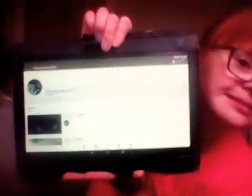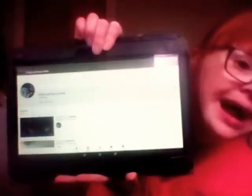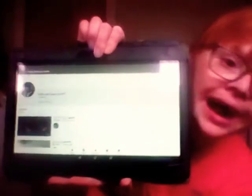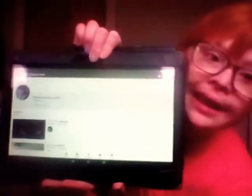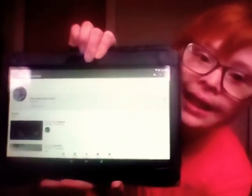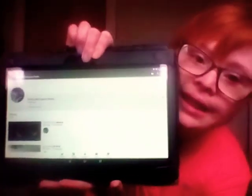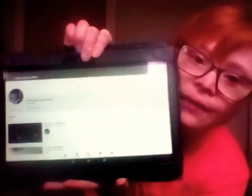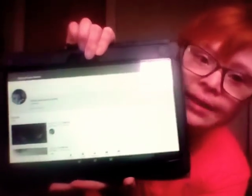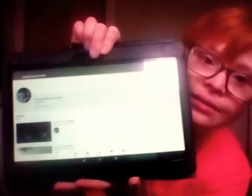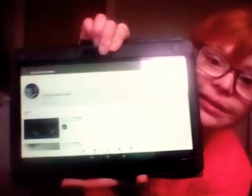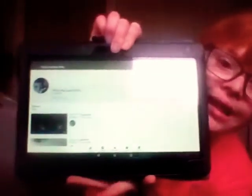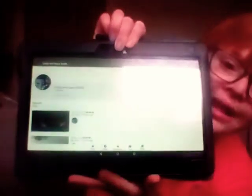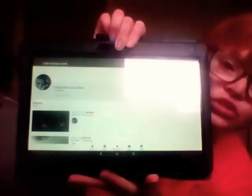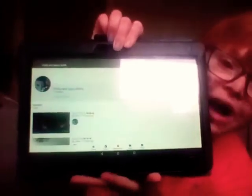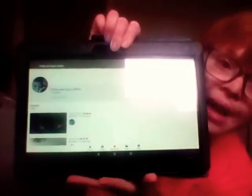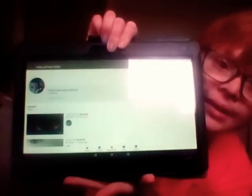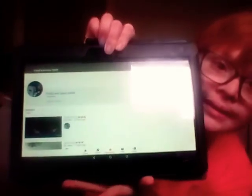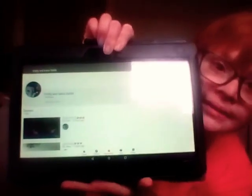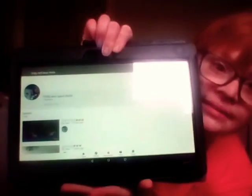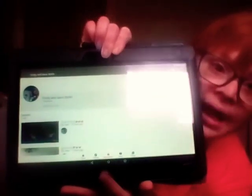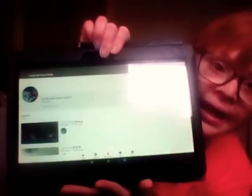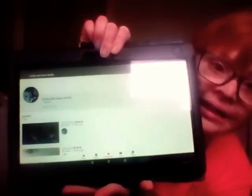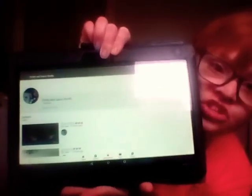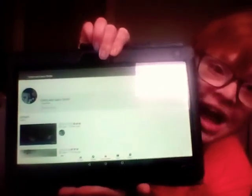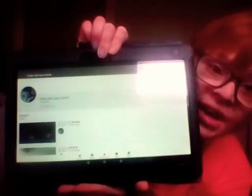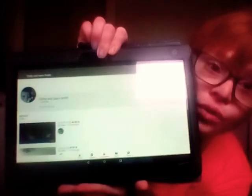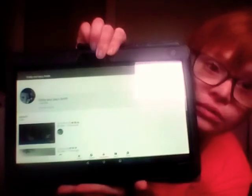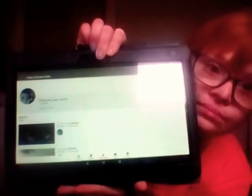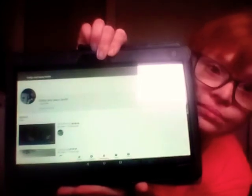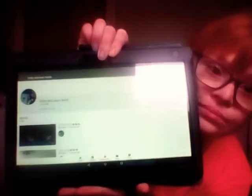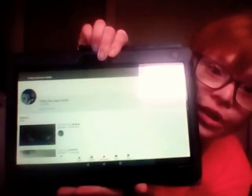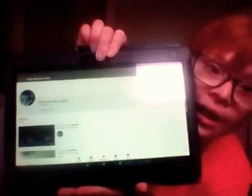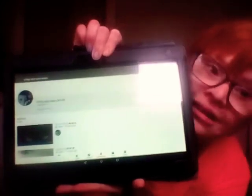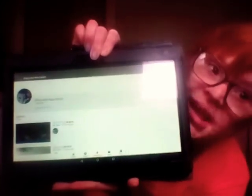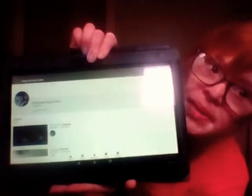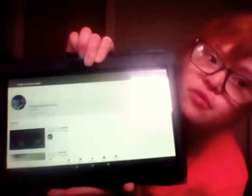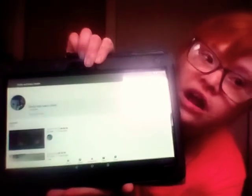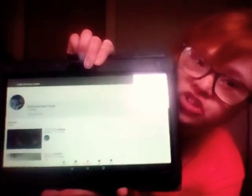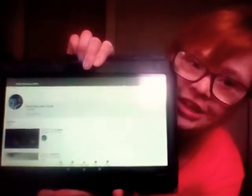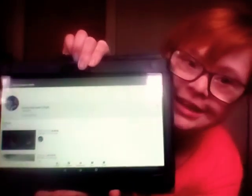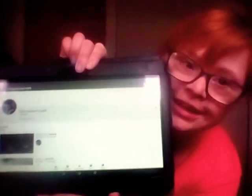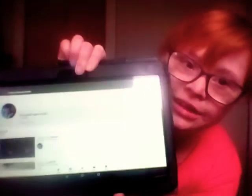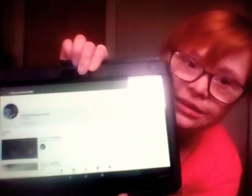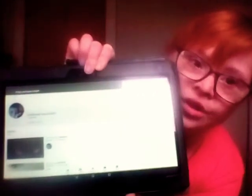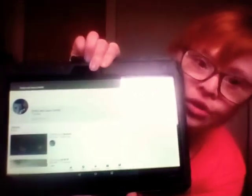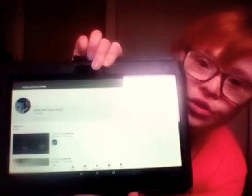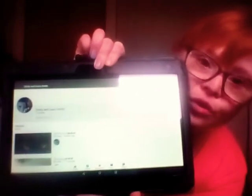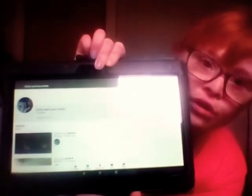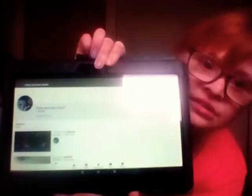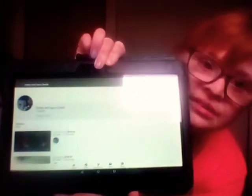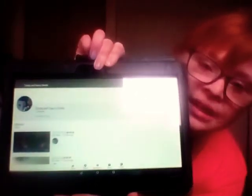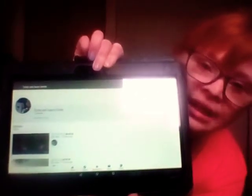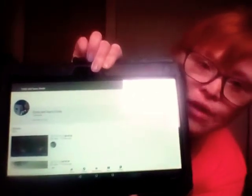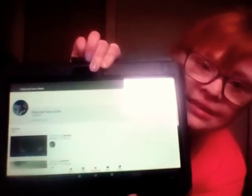Yeah, Dad and Karen, subscribe. Second channel. keep you watching yours and